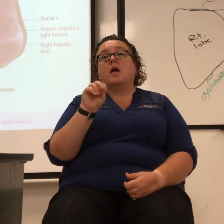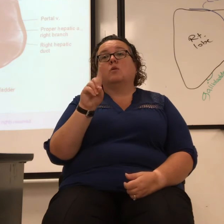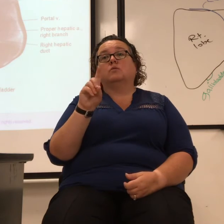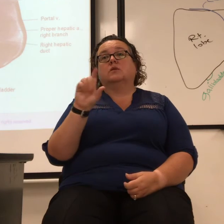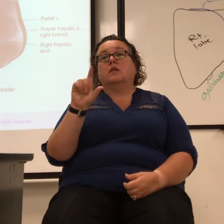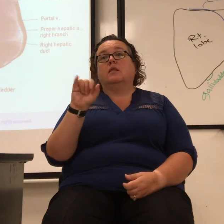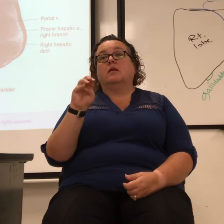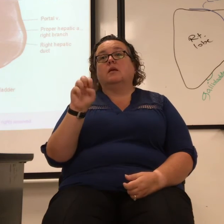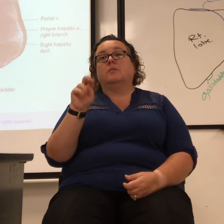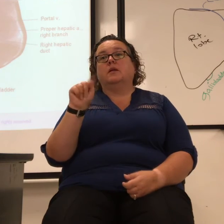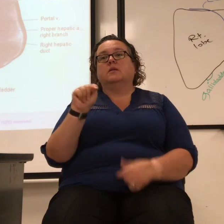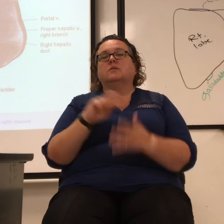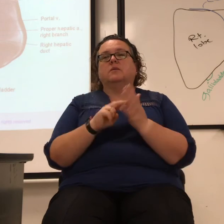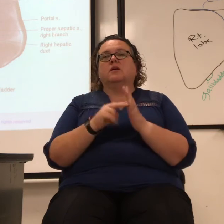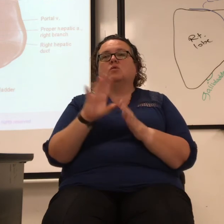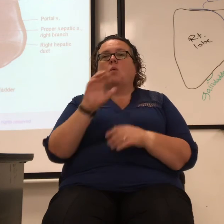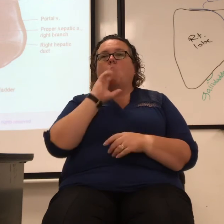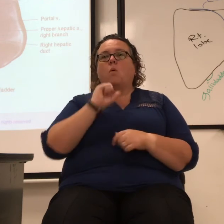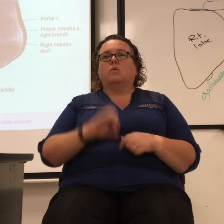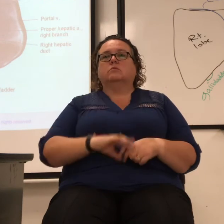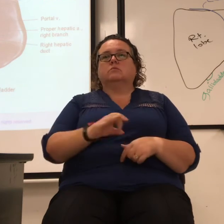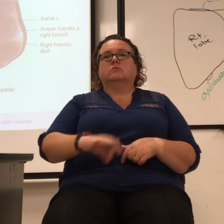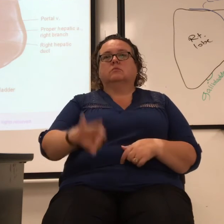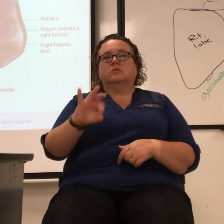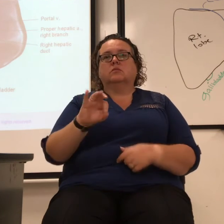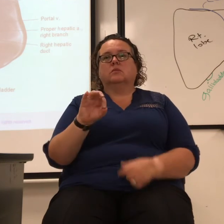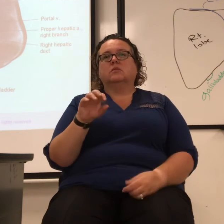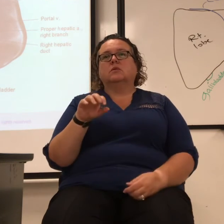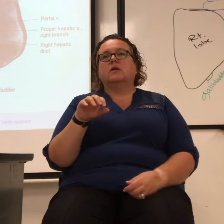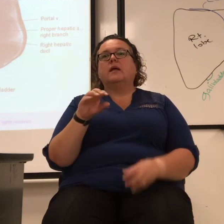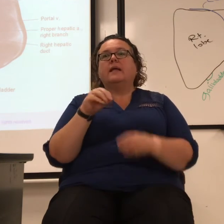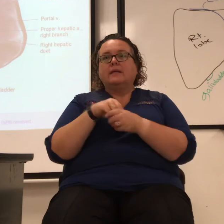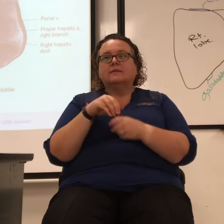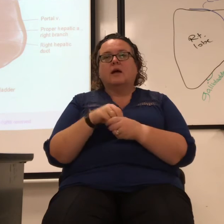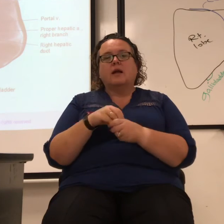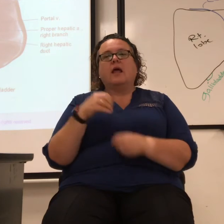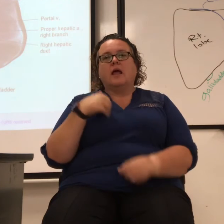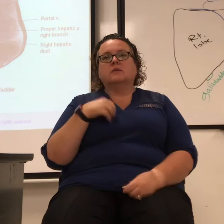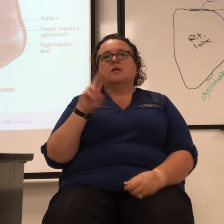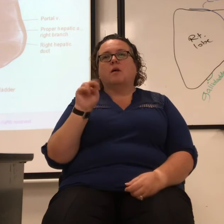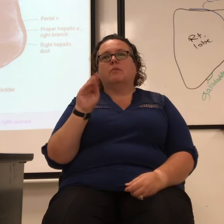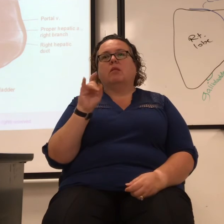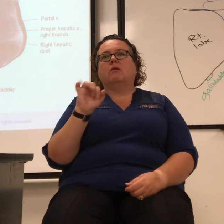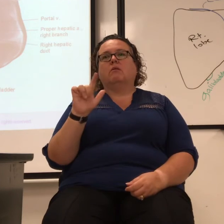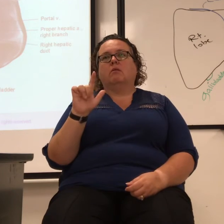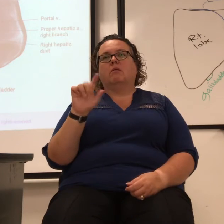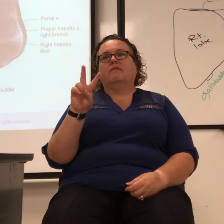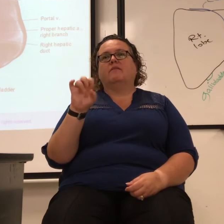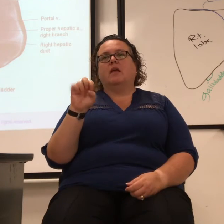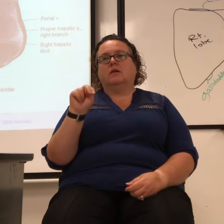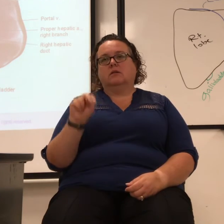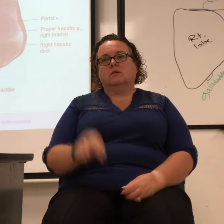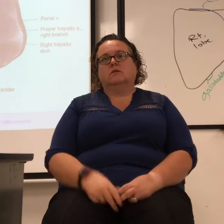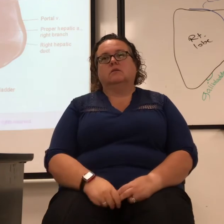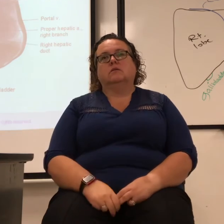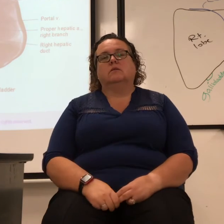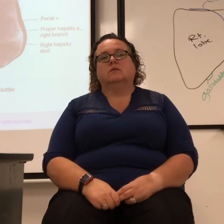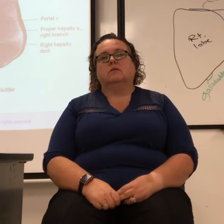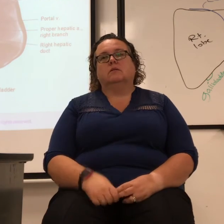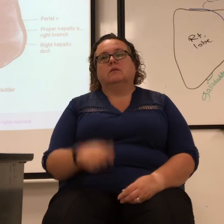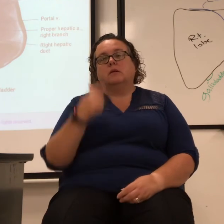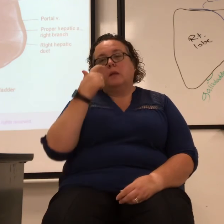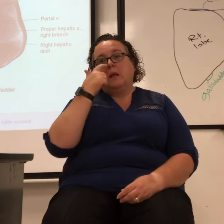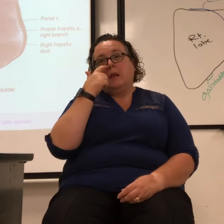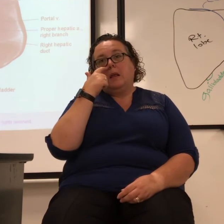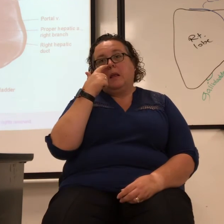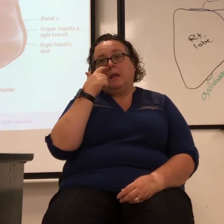and the membrane that forms coming out the round ligament. Draw like they do, kind of